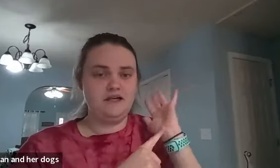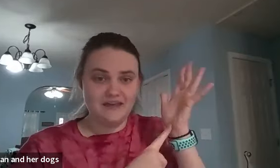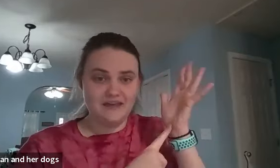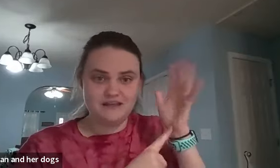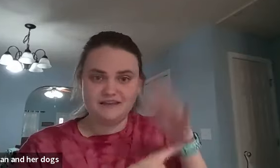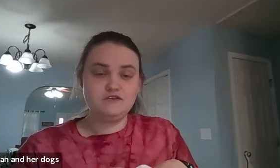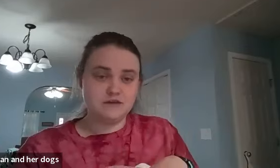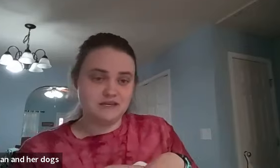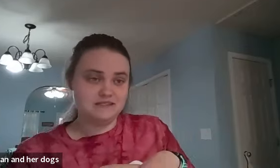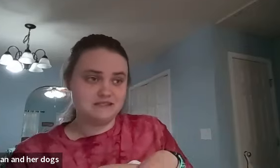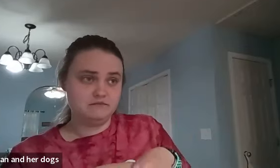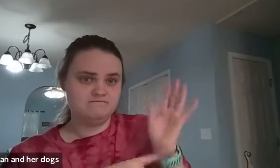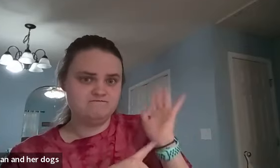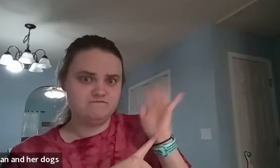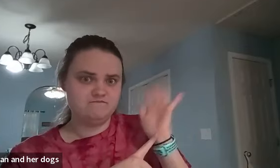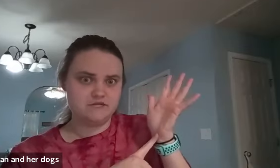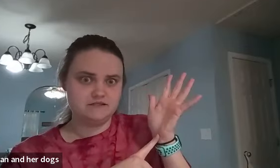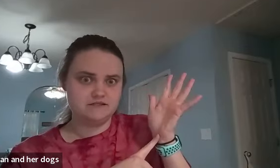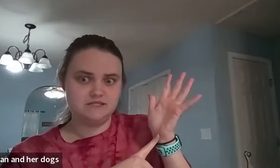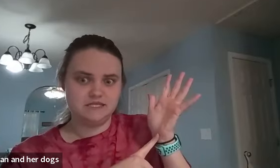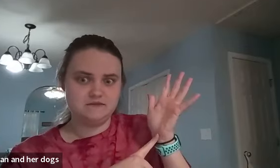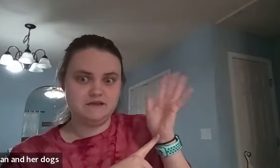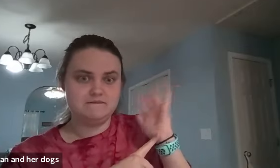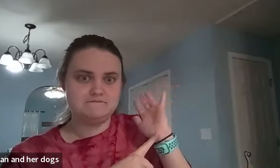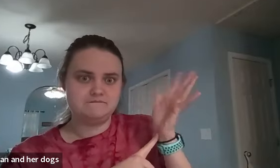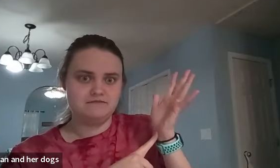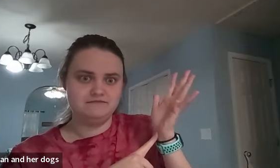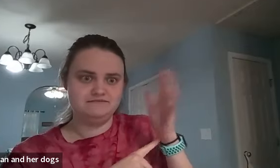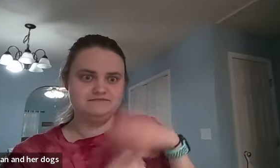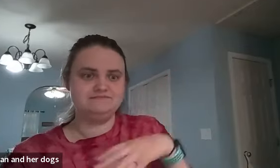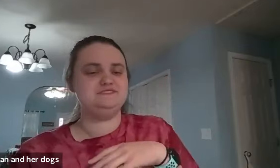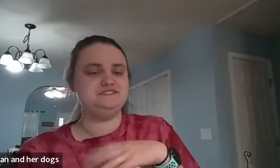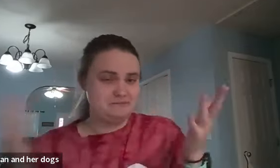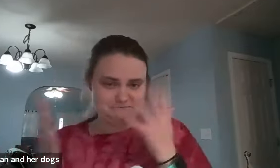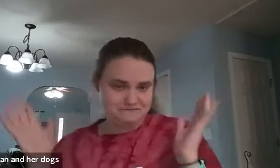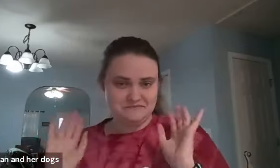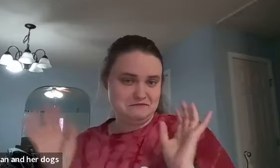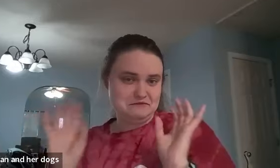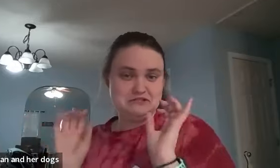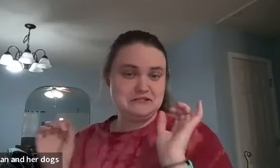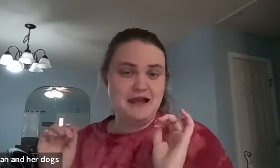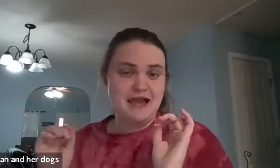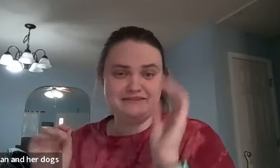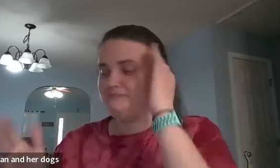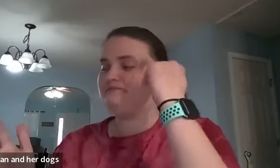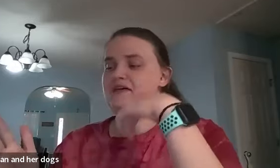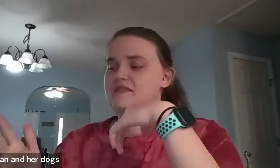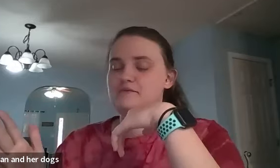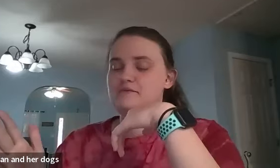that's what I, cause I look at my kids and I'm like, 5 minutes. You keep doing it, five. So just a little add in there. Then we have